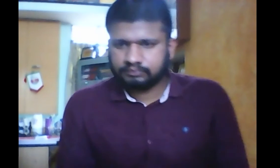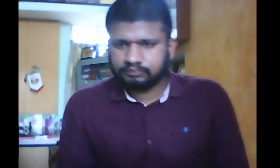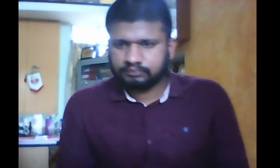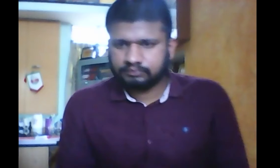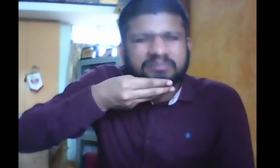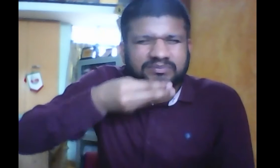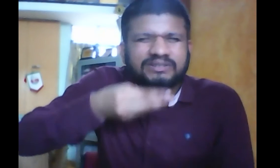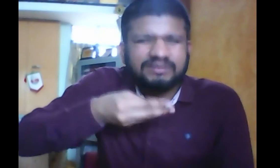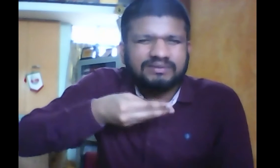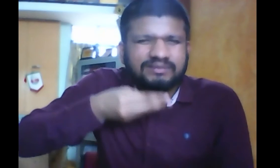Please.